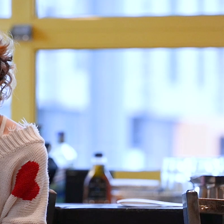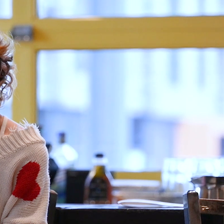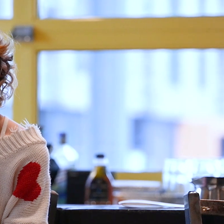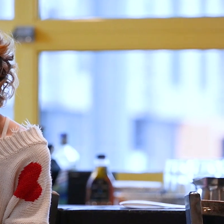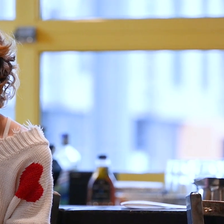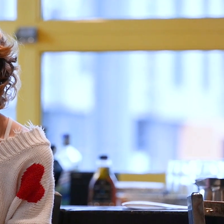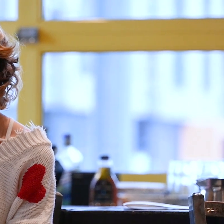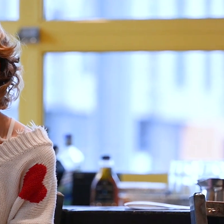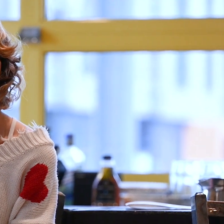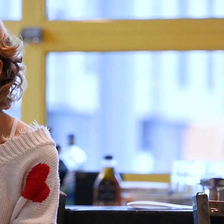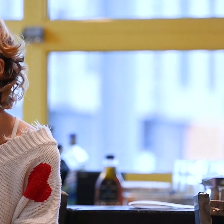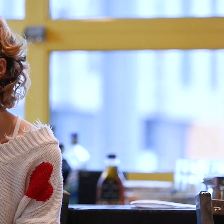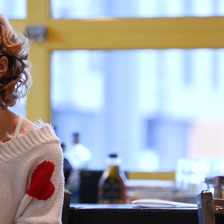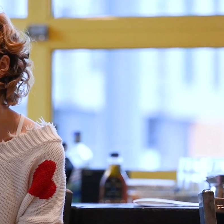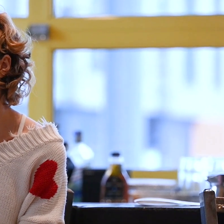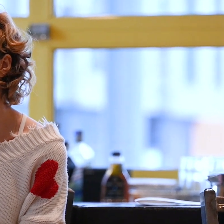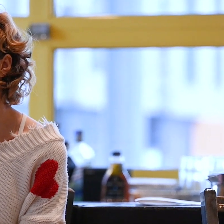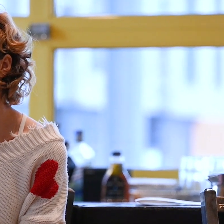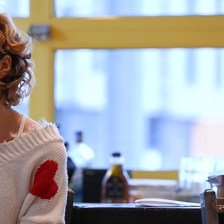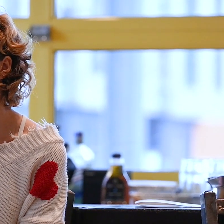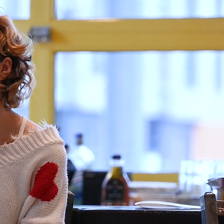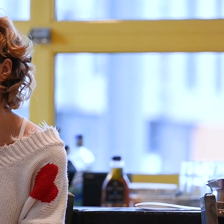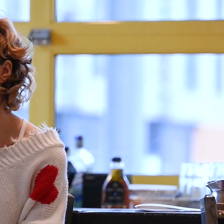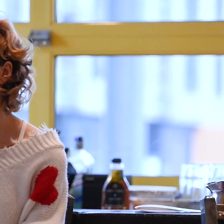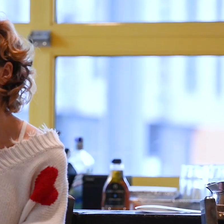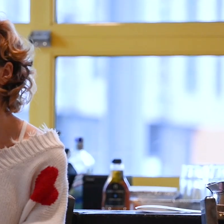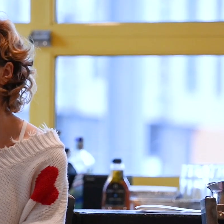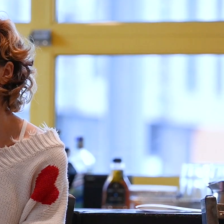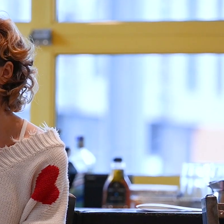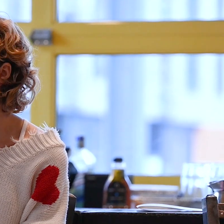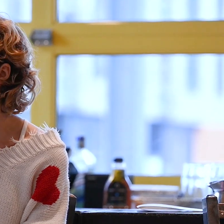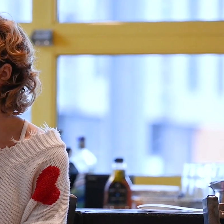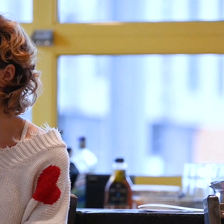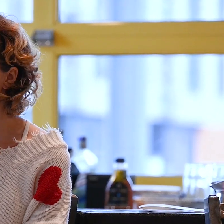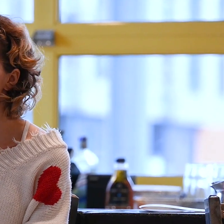We know that poetry has the transformative power to shape our